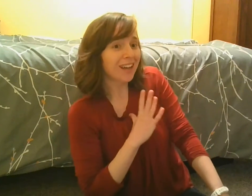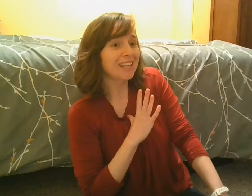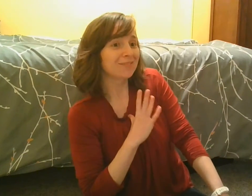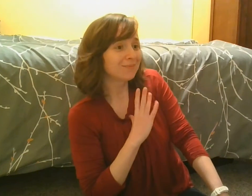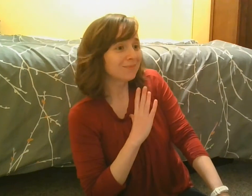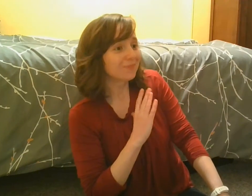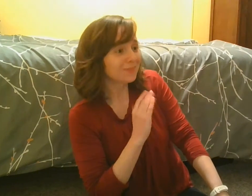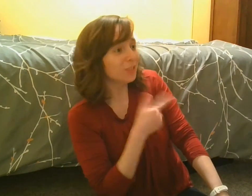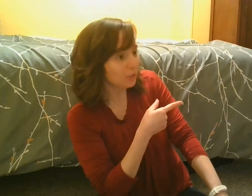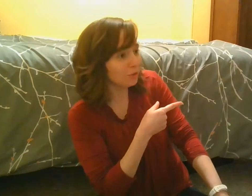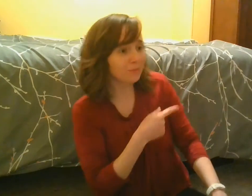fine. You?